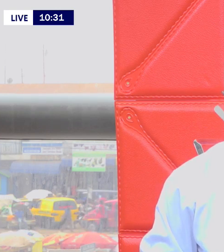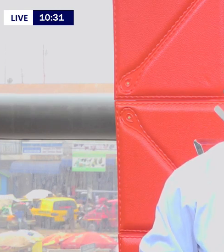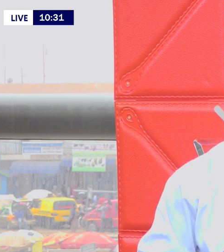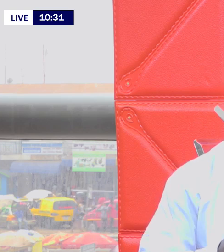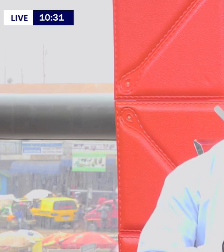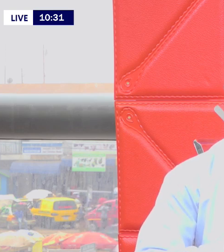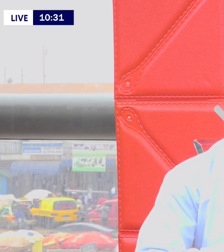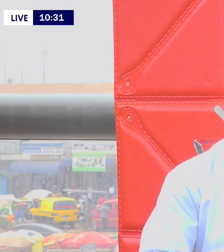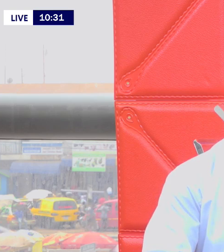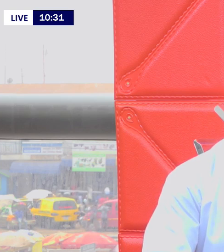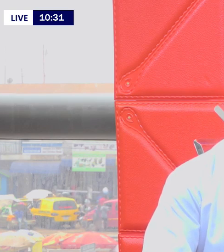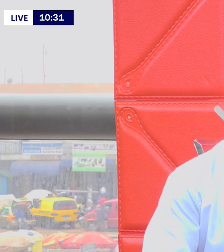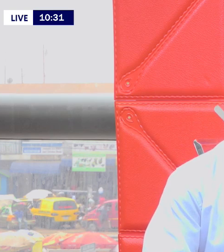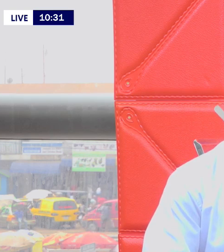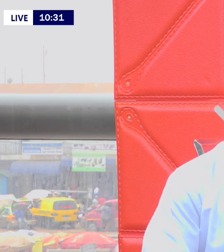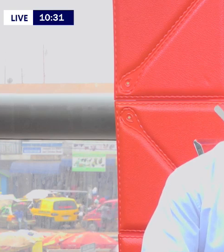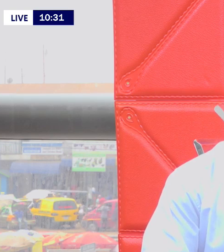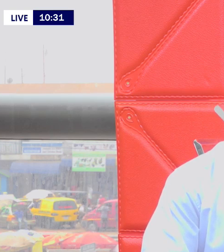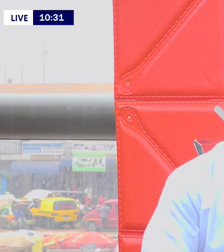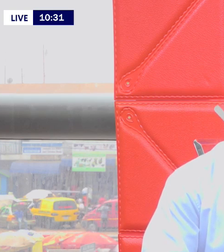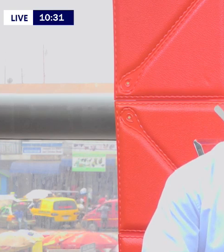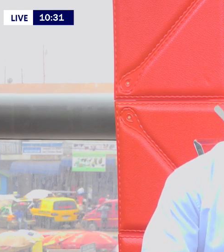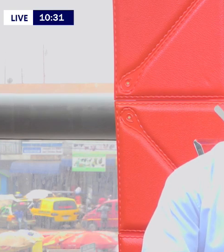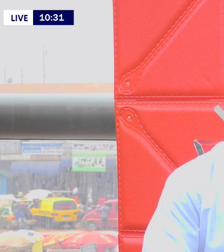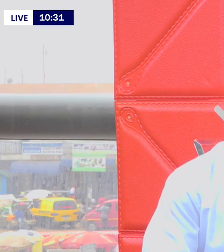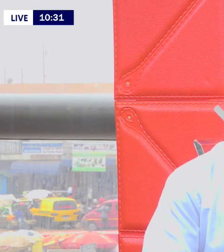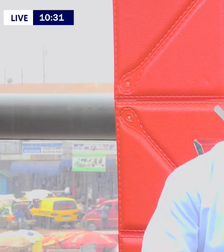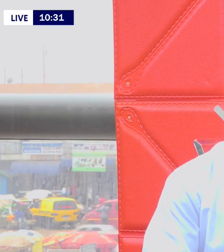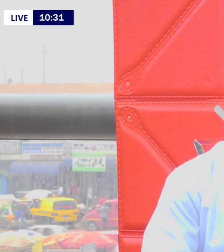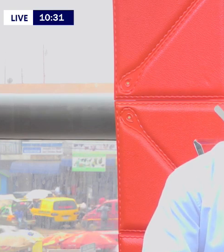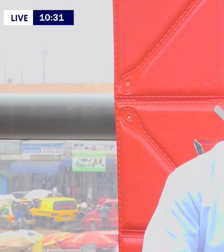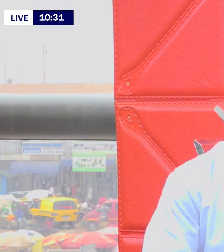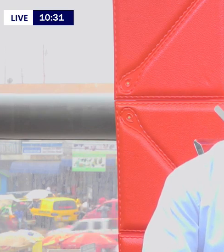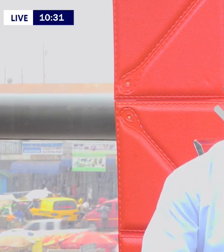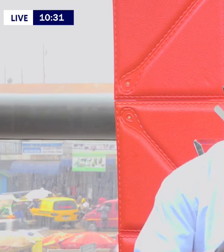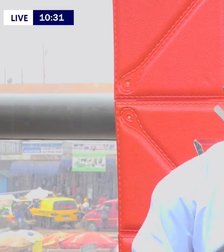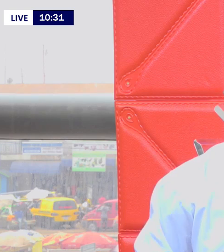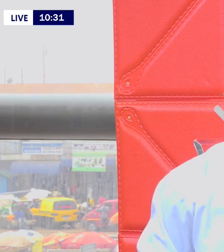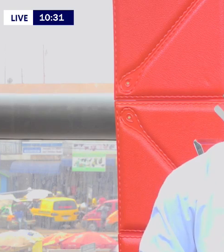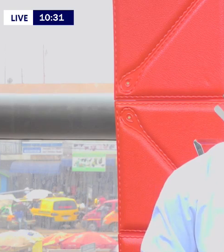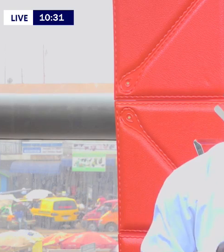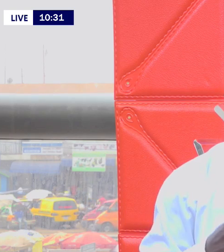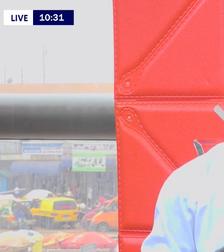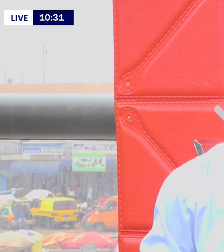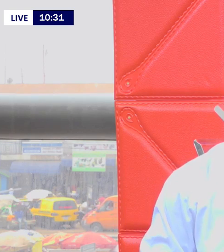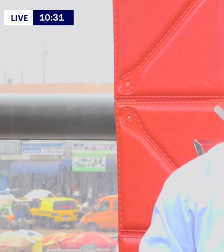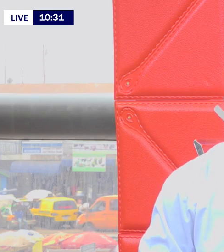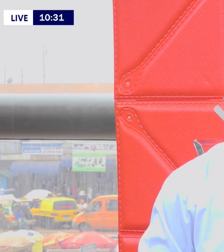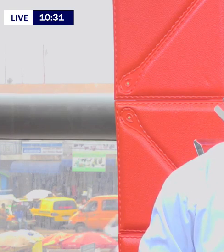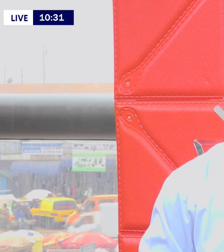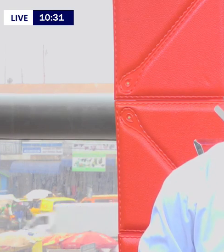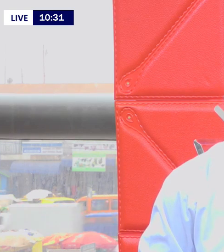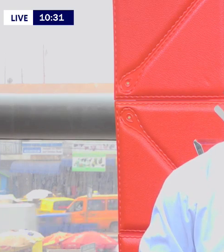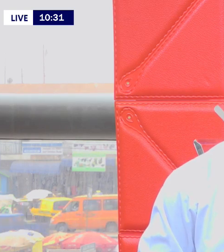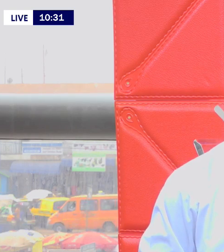Herbal Center for na ye no ye wo machines a ye de be hwehwe oni padua no adi kan ehwehwe mu hwie na fi yehunu yare no na ya mo